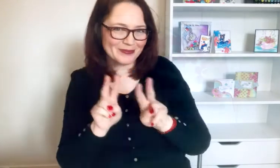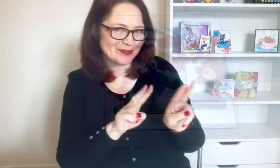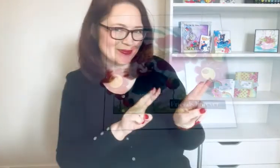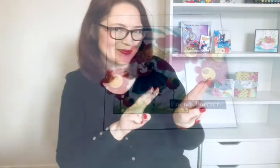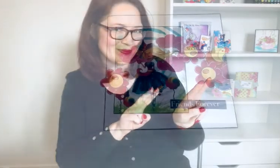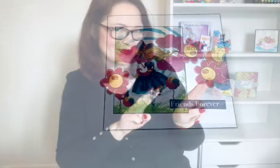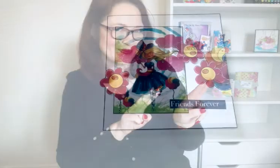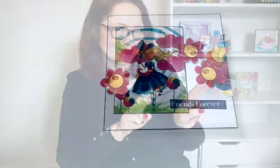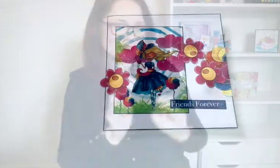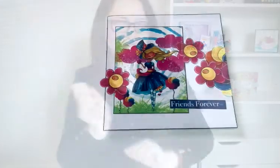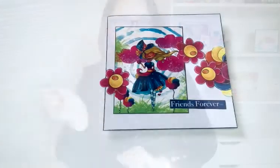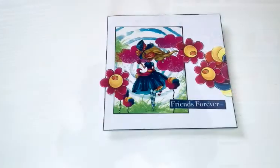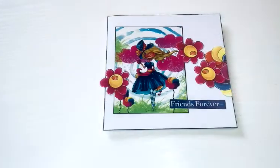give it a go. Just watch how I do it.